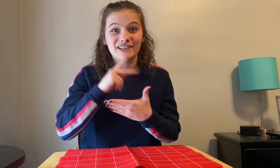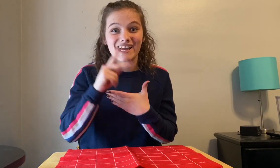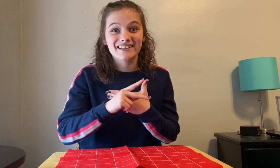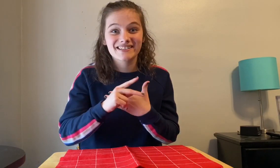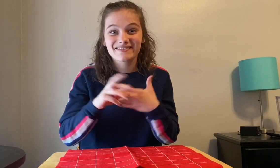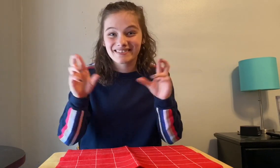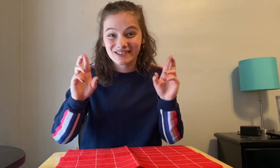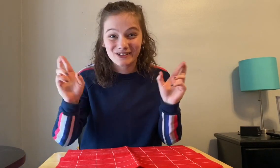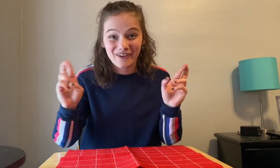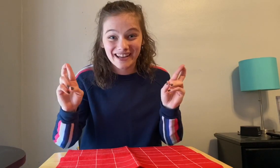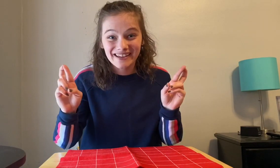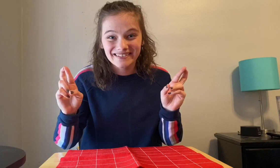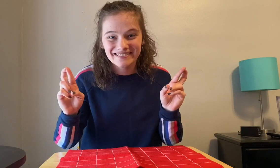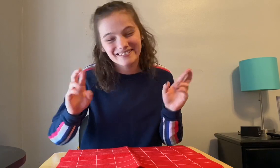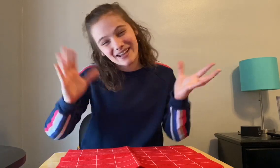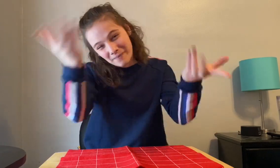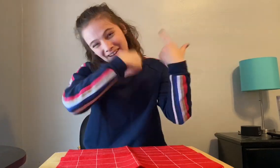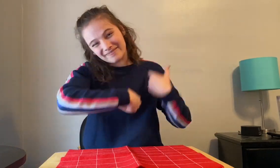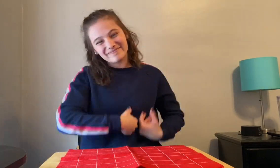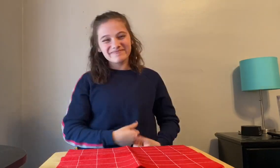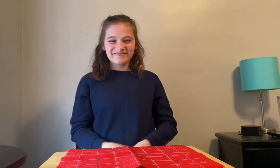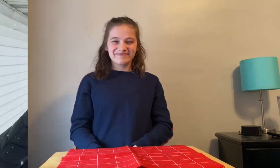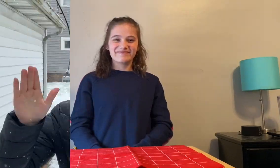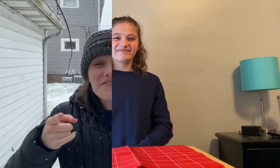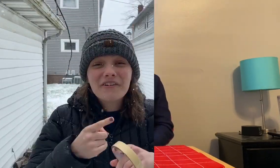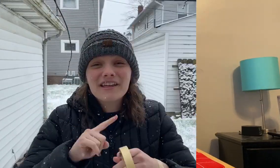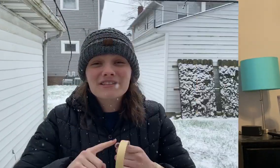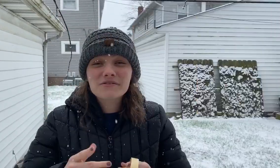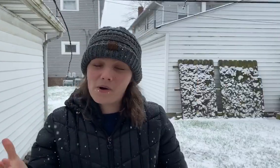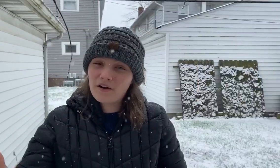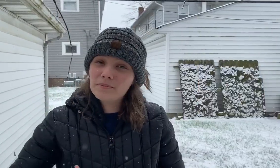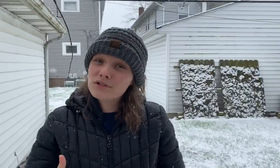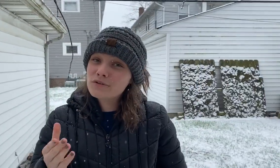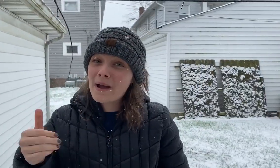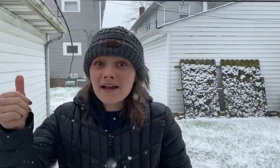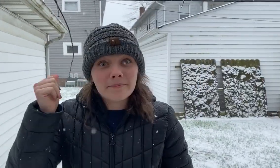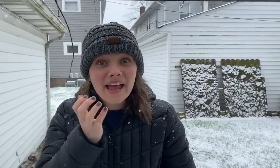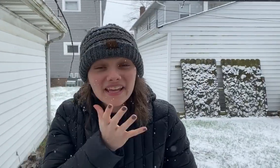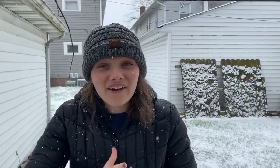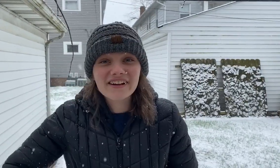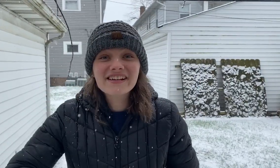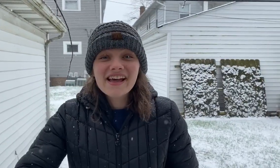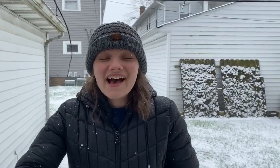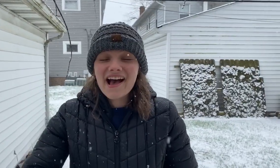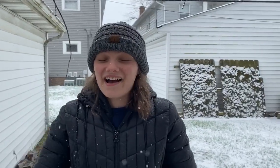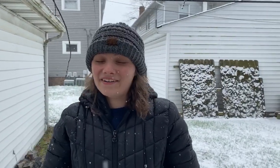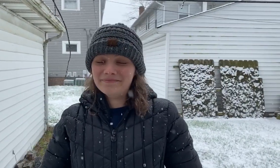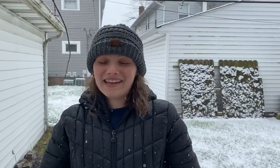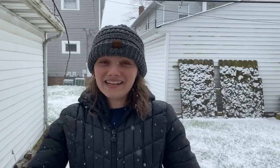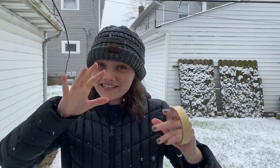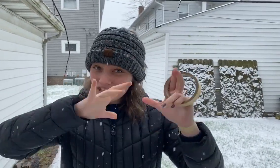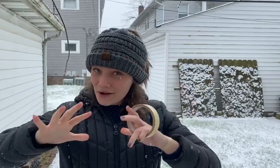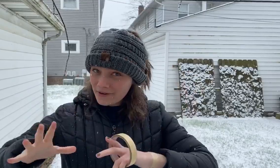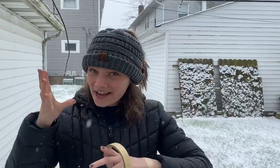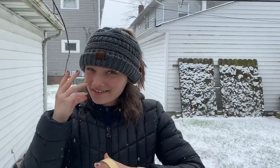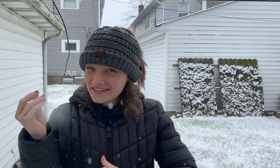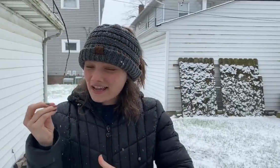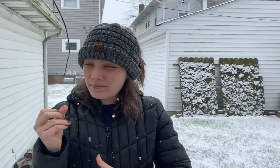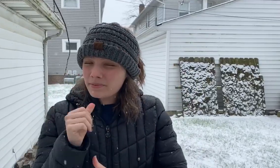project. You ready? Come on. Hi friends, welcome to my backyard. It is snowing outside, but it's